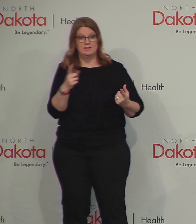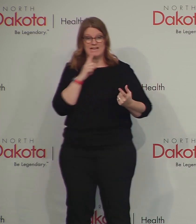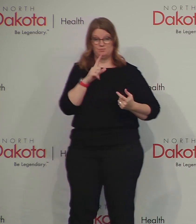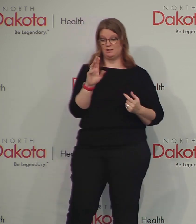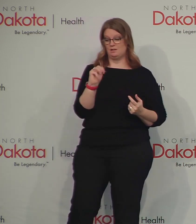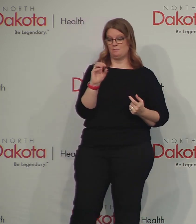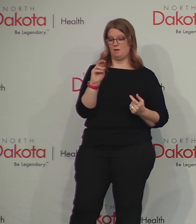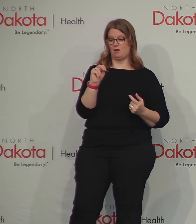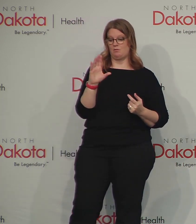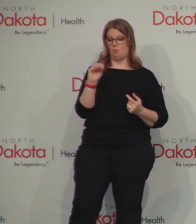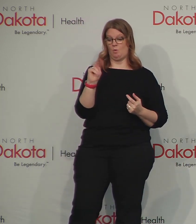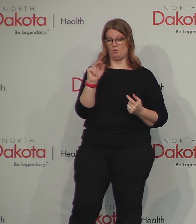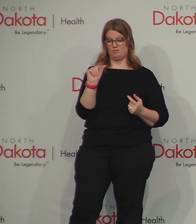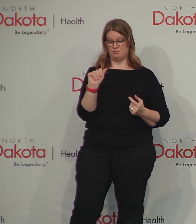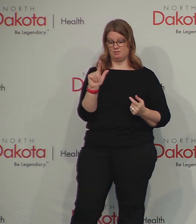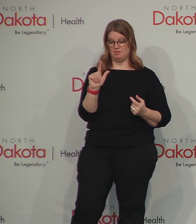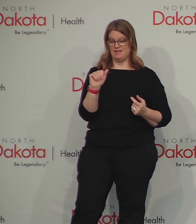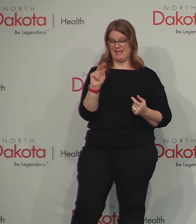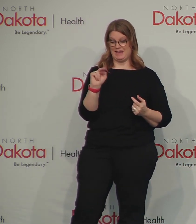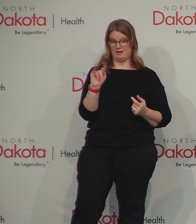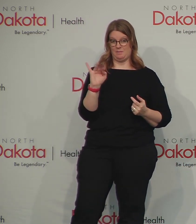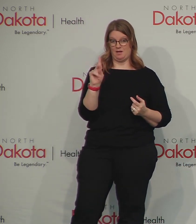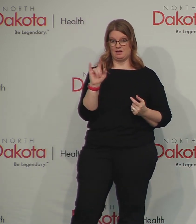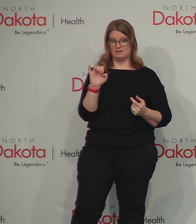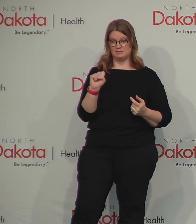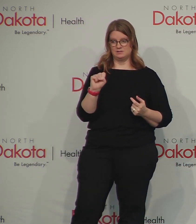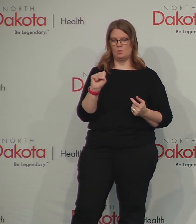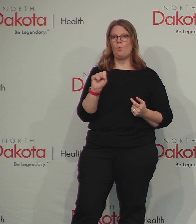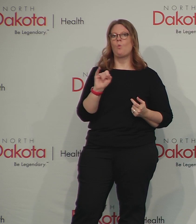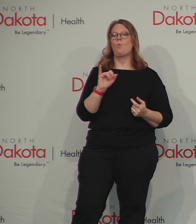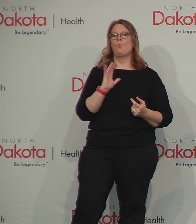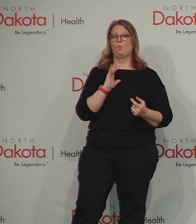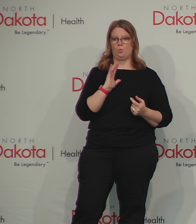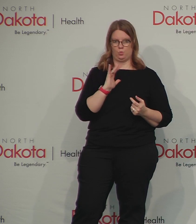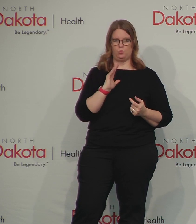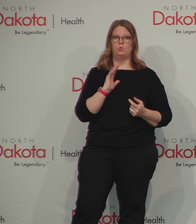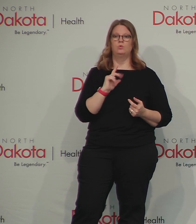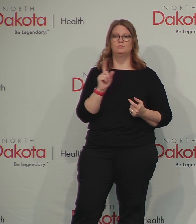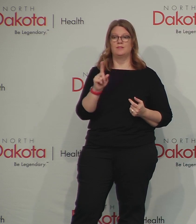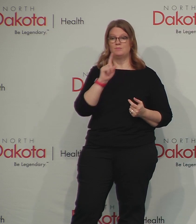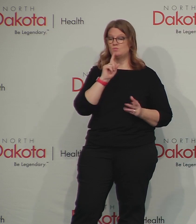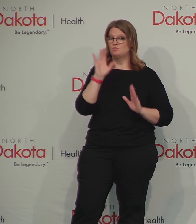be some studies coming out shortly, but it is it's remarkable. So